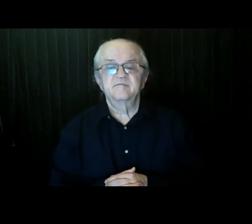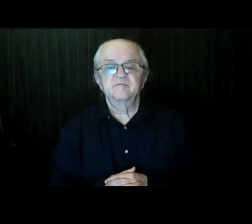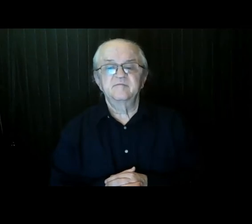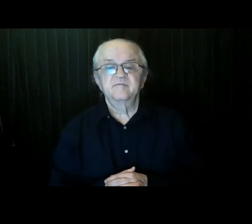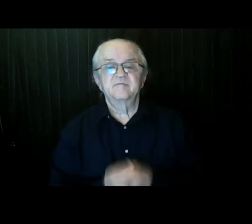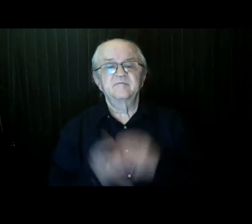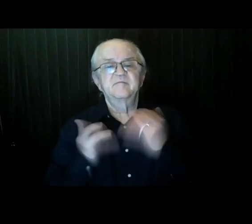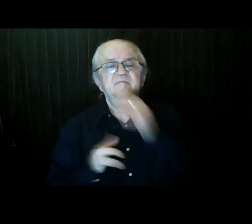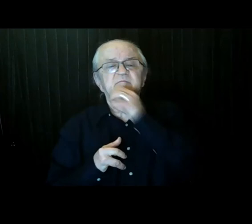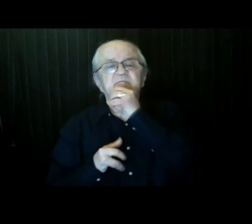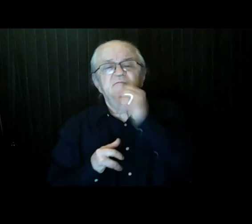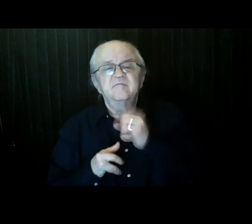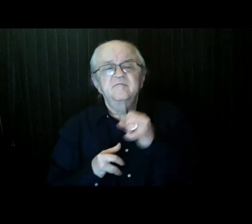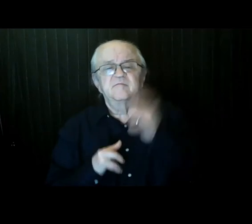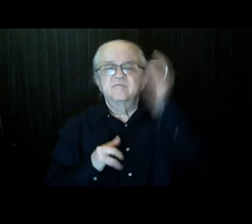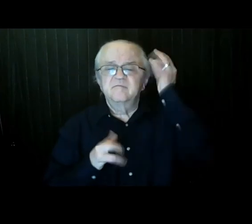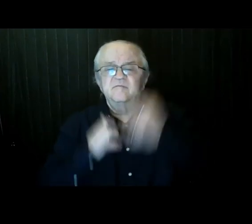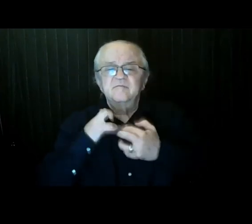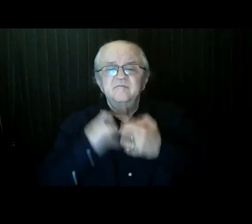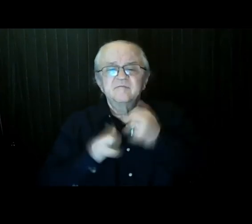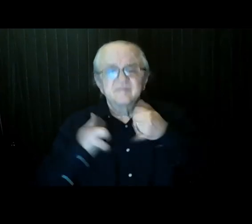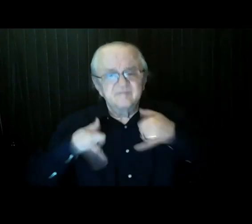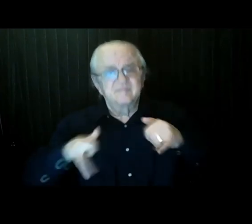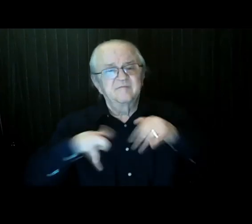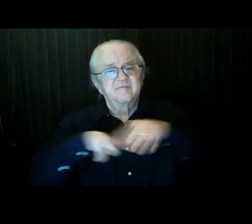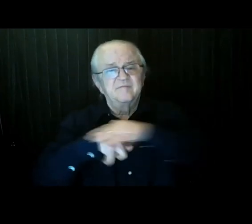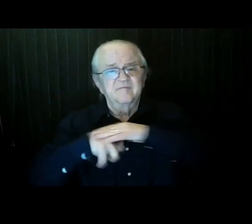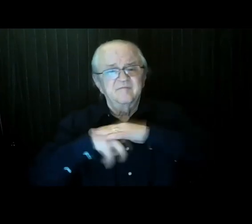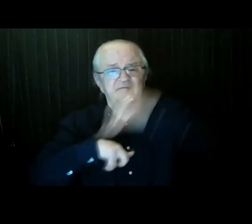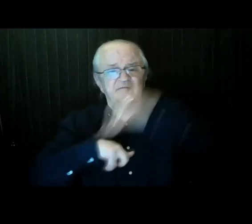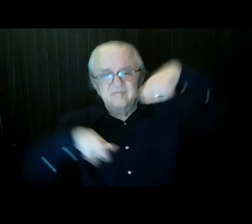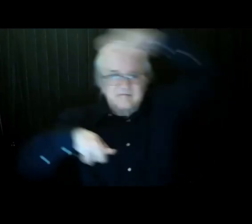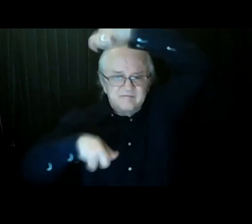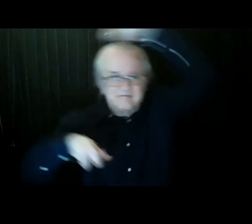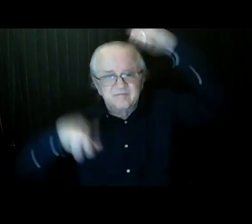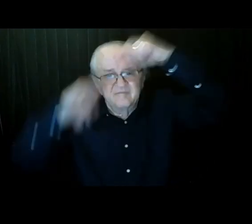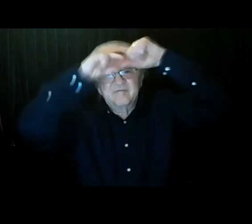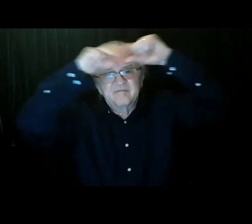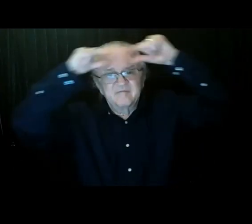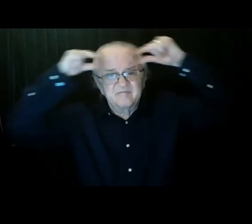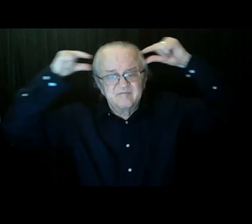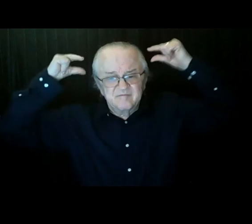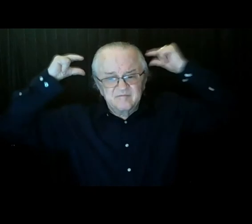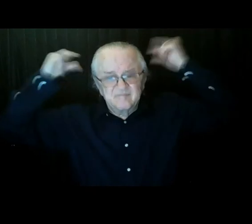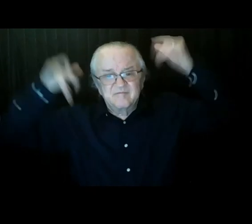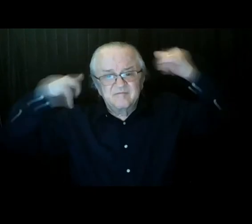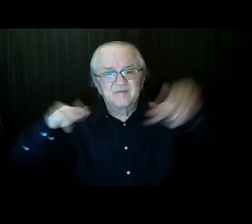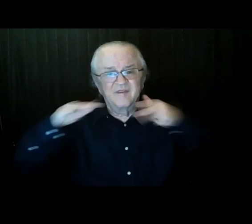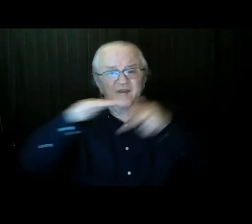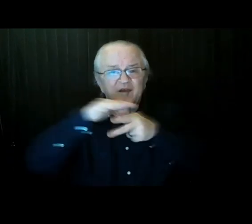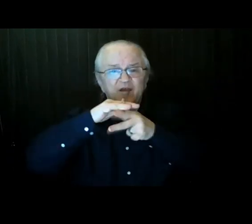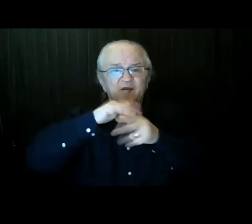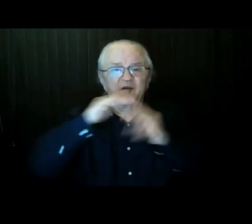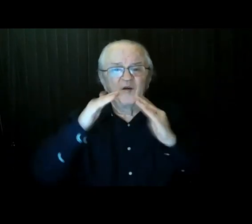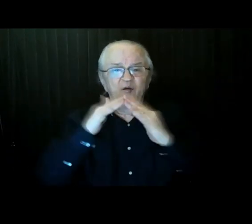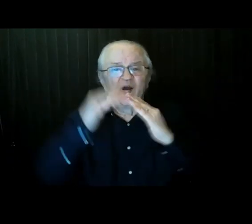He's old and gray with the flower sack cape tied all around his head. He's still jumping off garages, probably will be